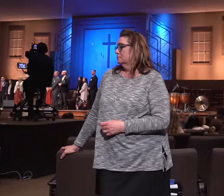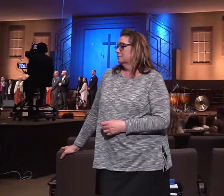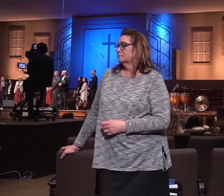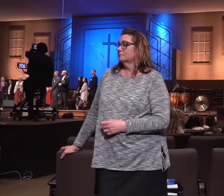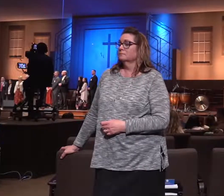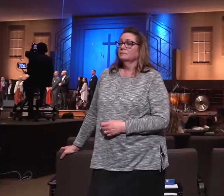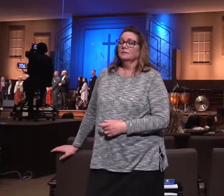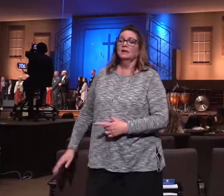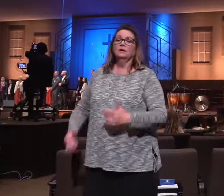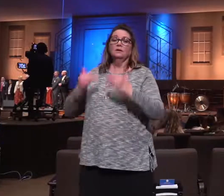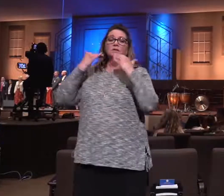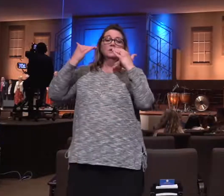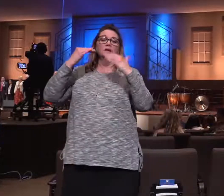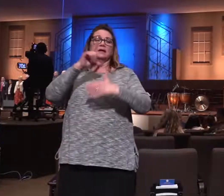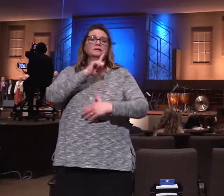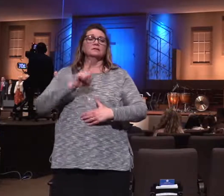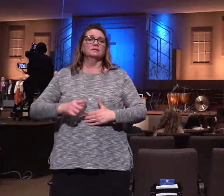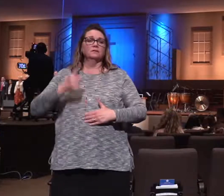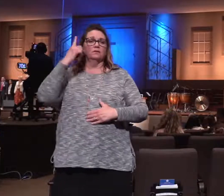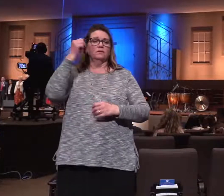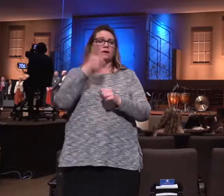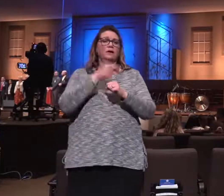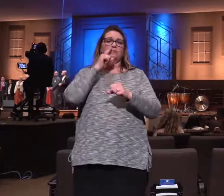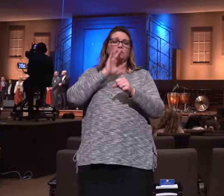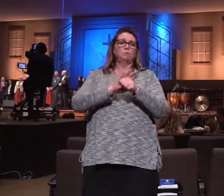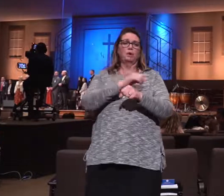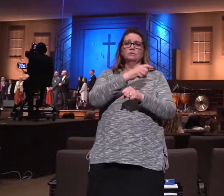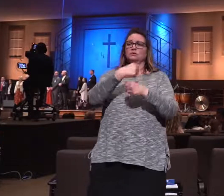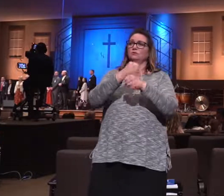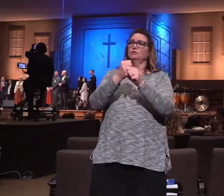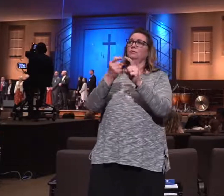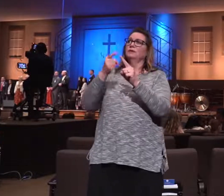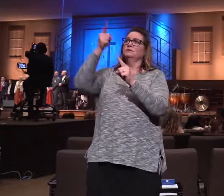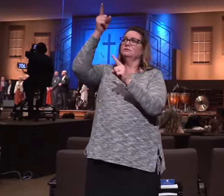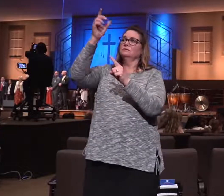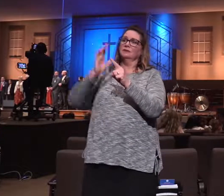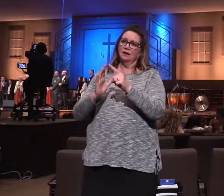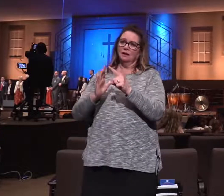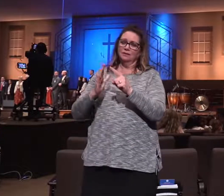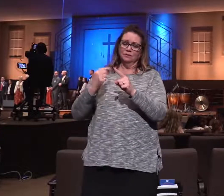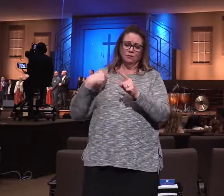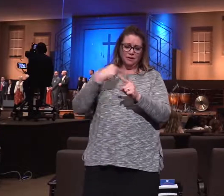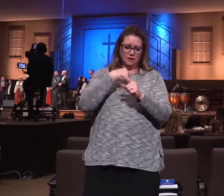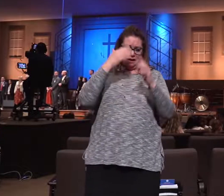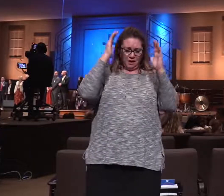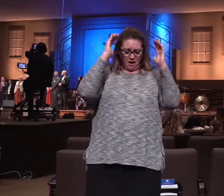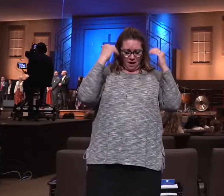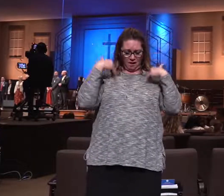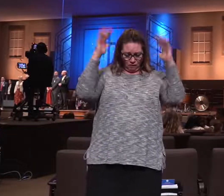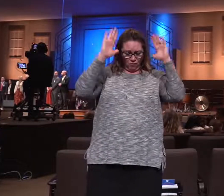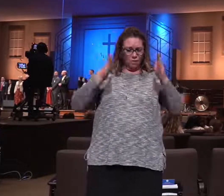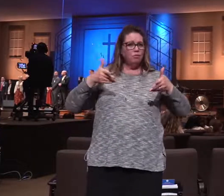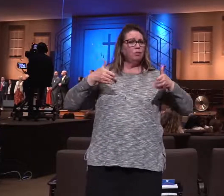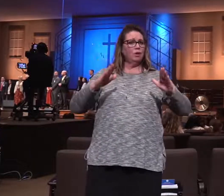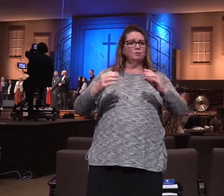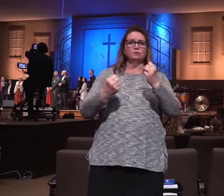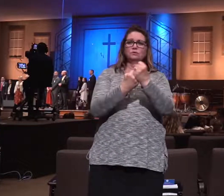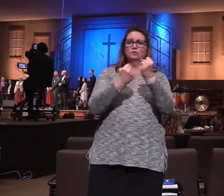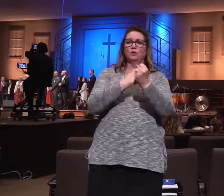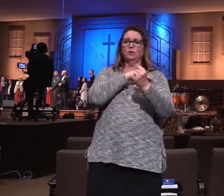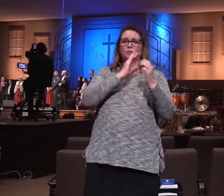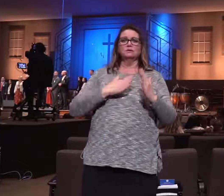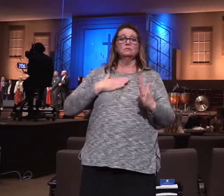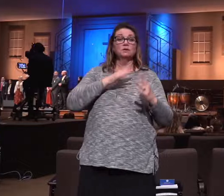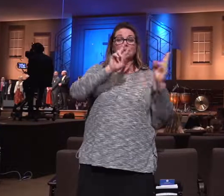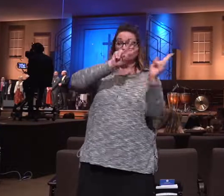thank the Lord for every commitment that has been made and for the privilege that is ours to support missionaries. And I want you to look across the platform